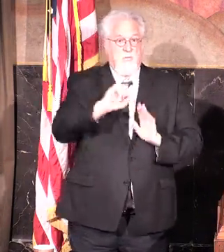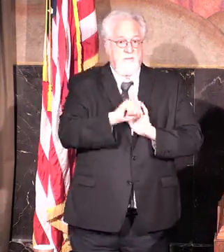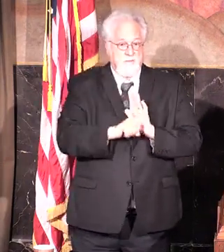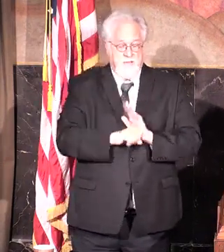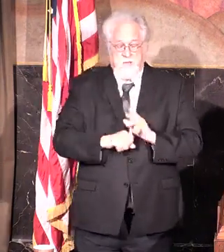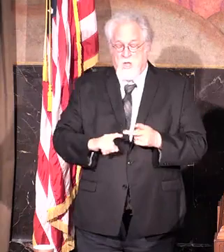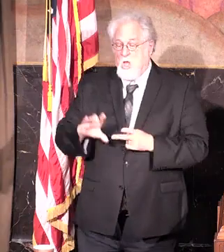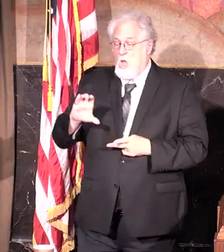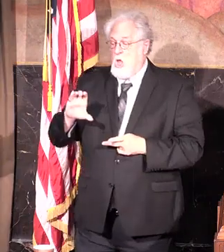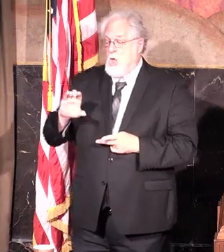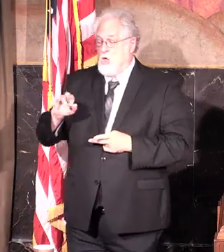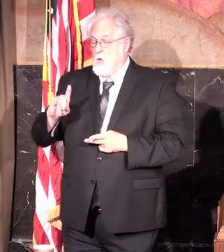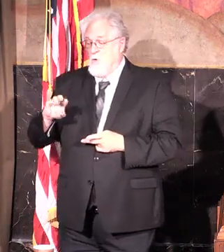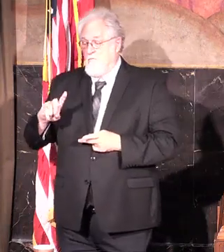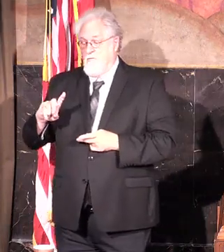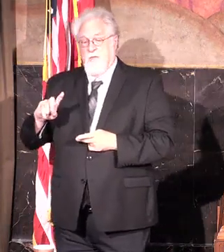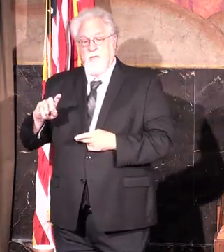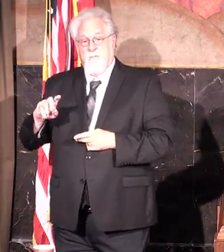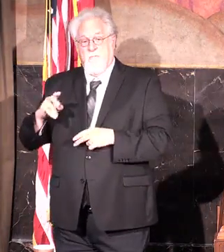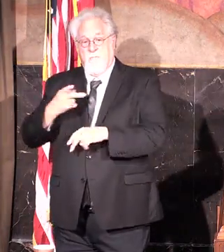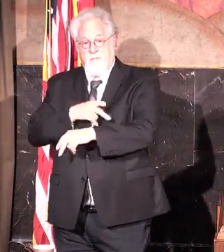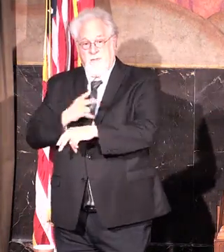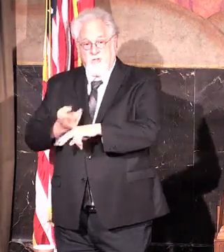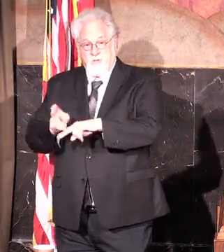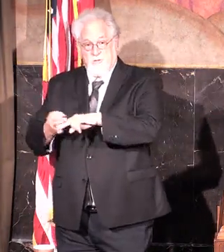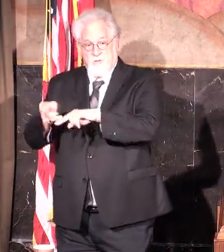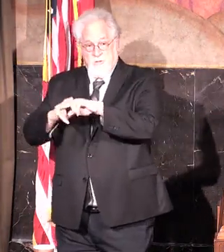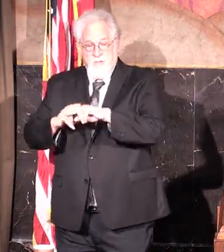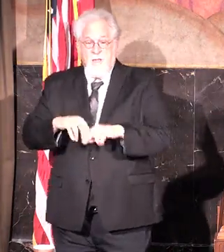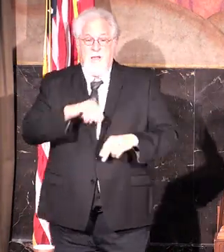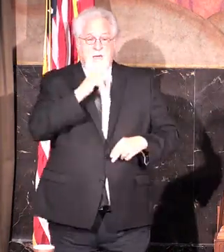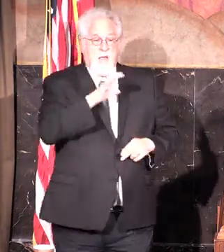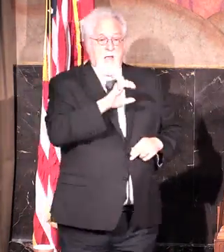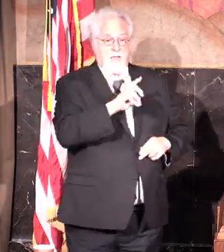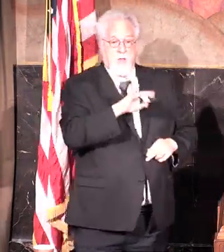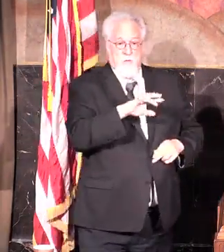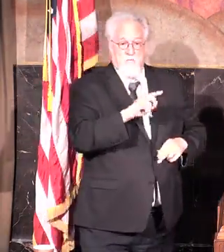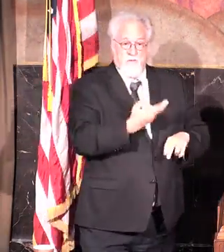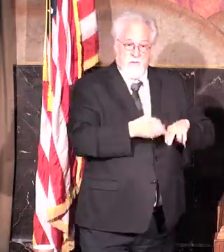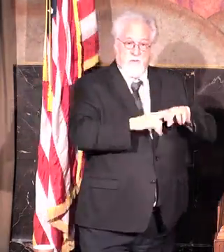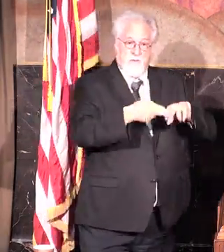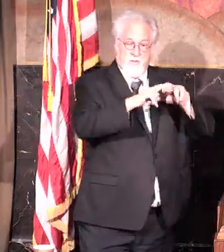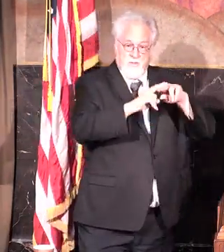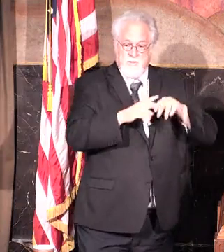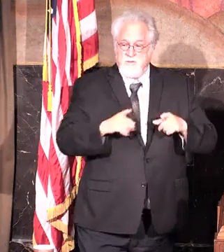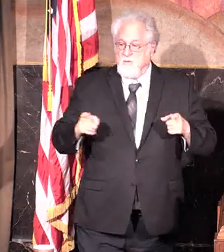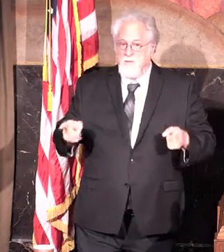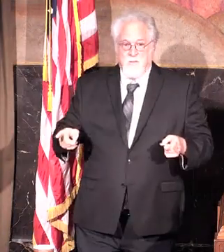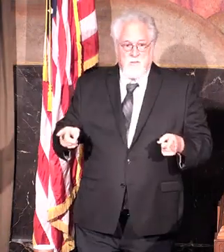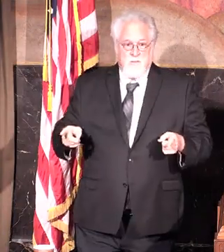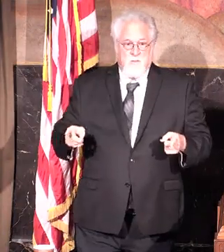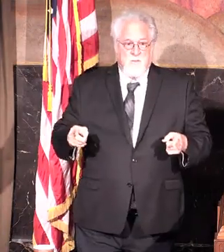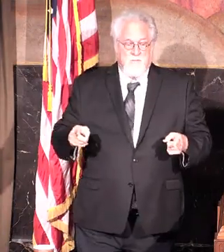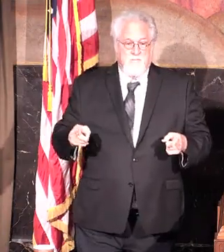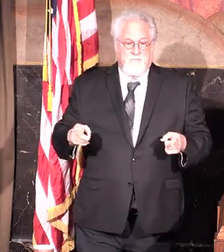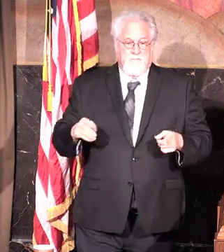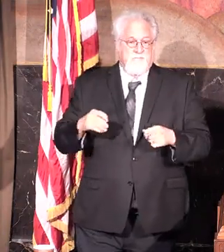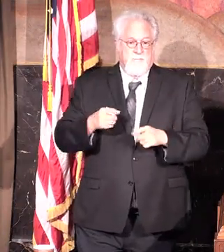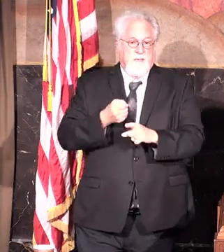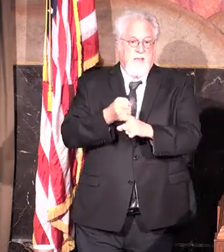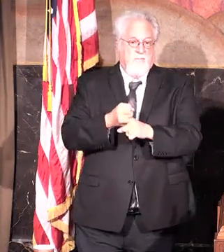COVID patient count that has increased and the non-COVID patient count that has increased, this is impacting their